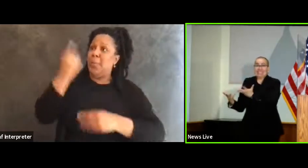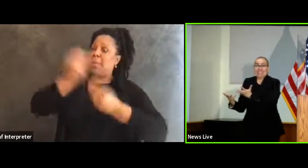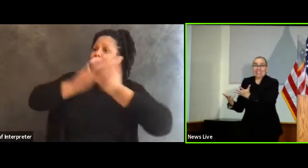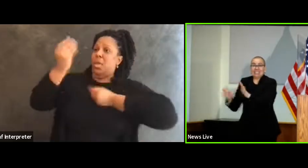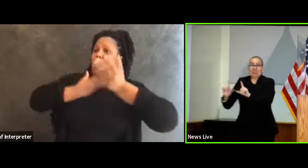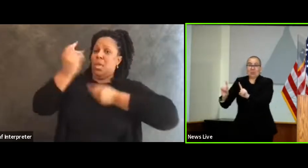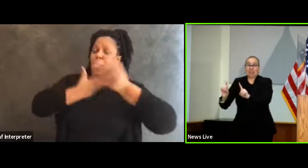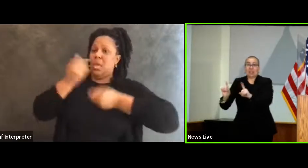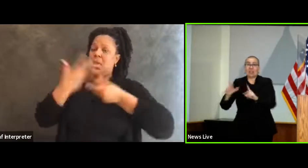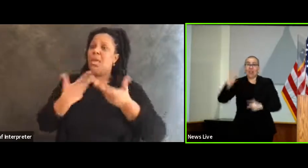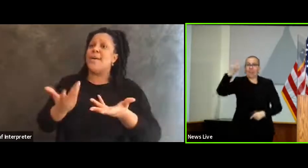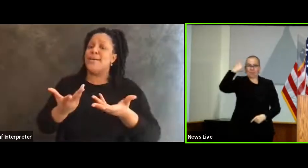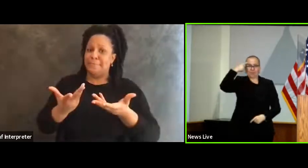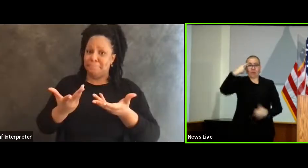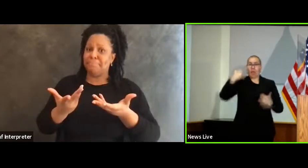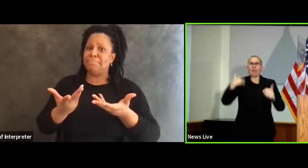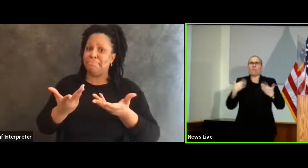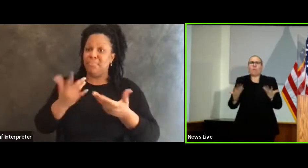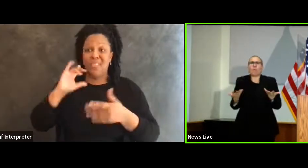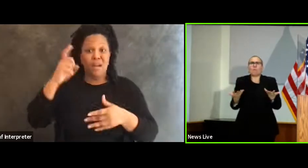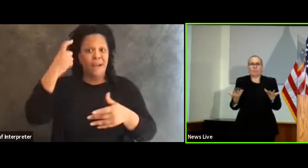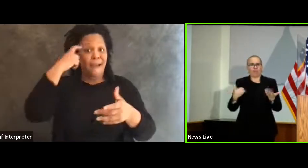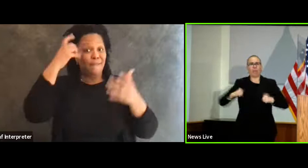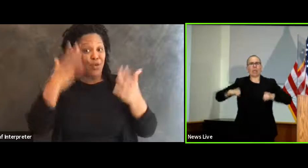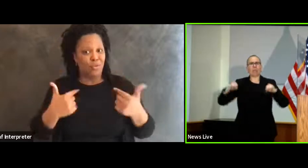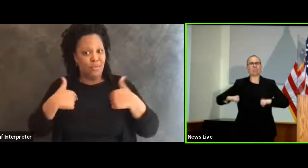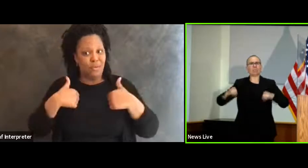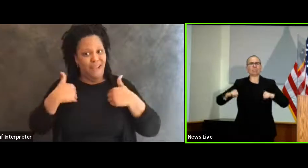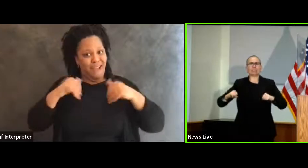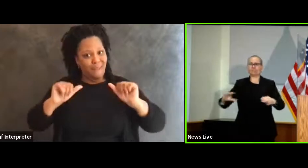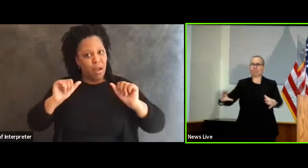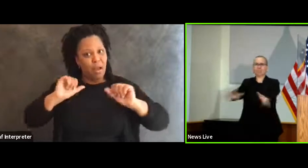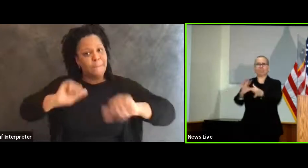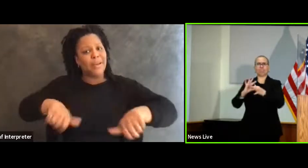to call the question, use the platform. The platform was to turn it over to